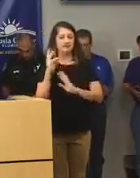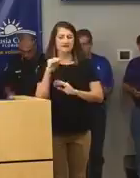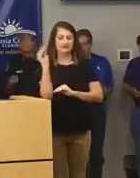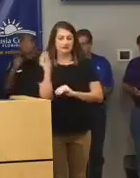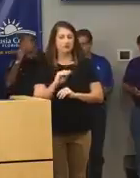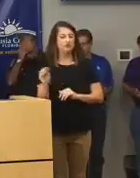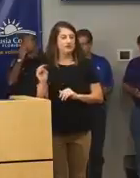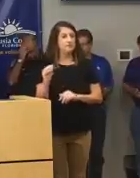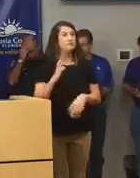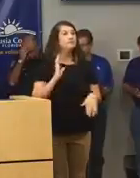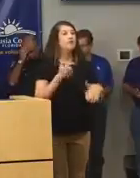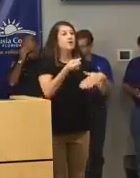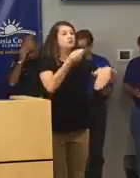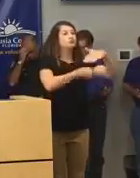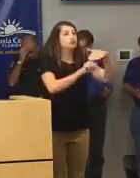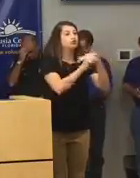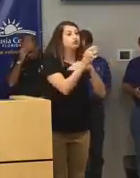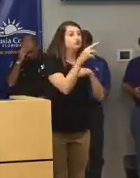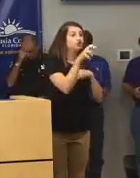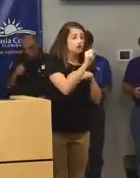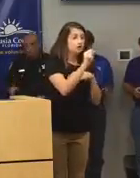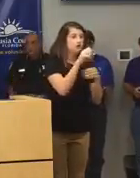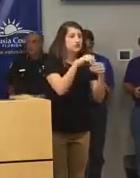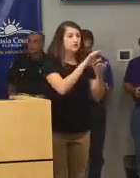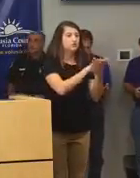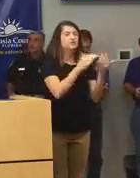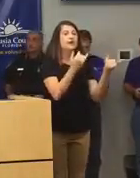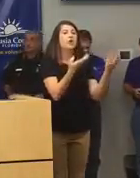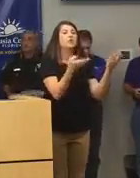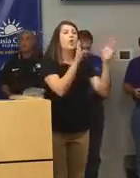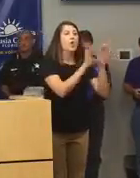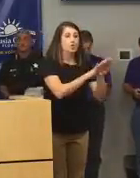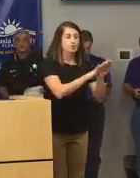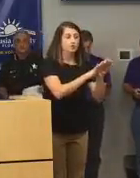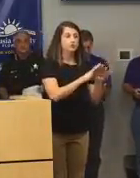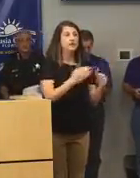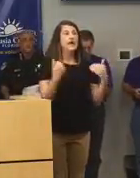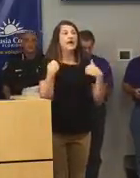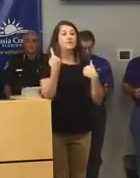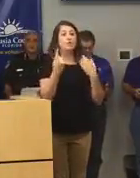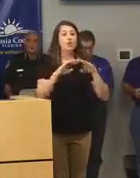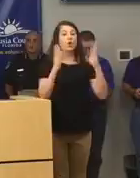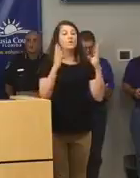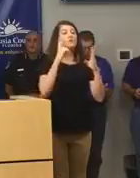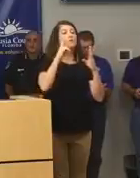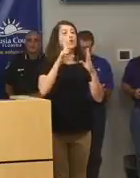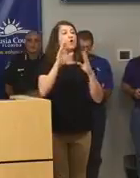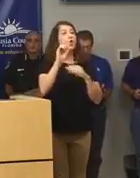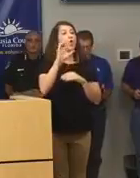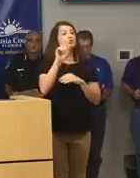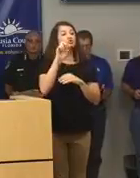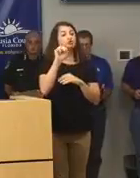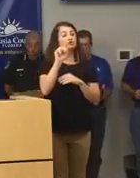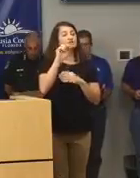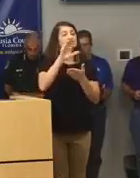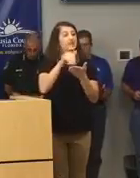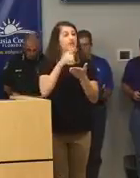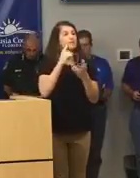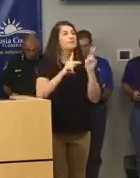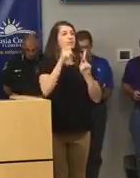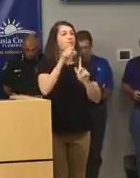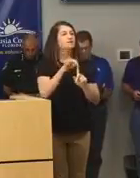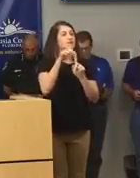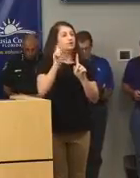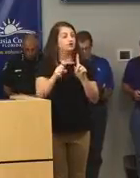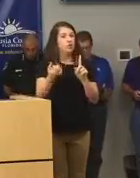The shelters we have in the schools are all now closed. We do have a shelter at the Ocean Center for persons with special needs, and for those who are